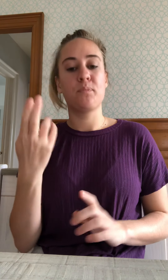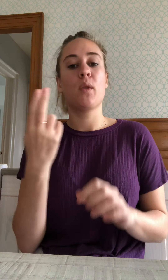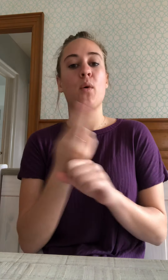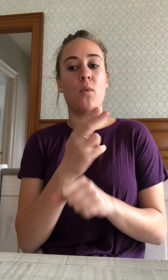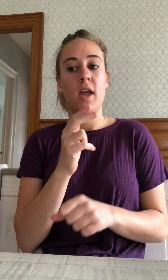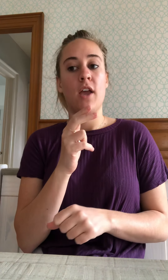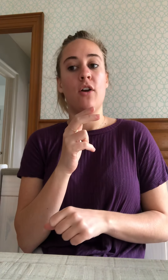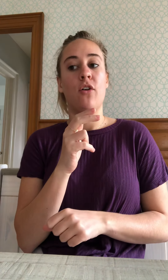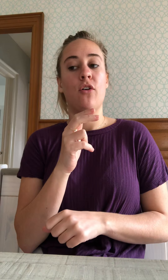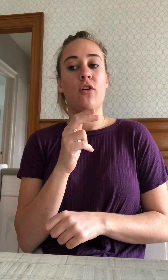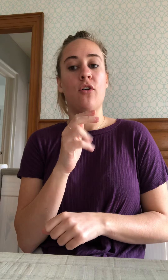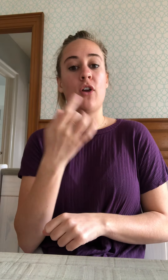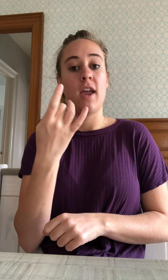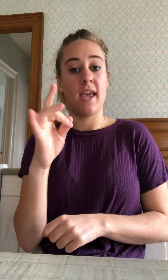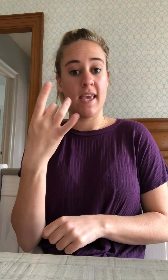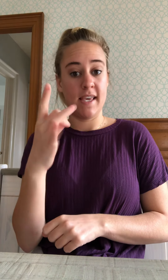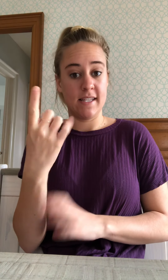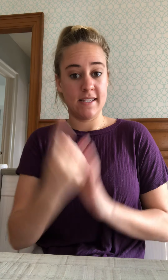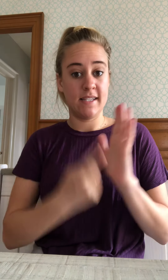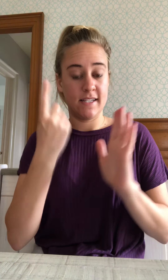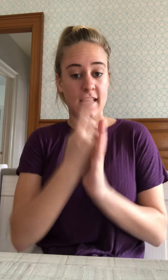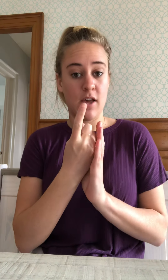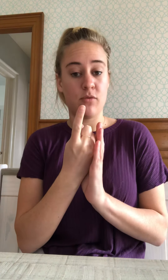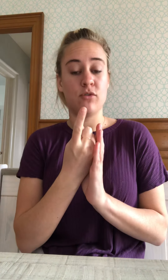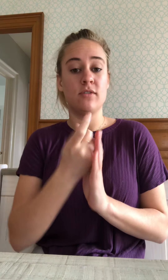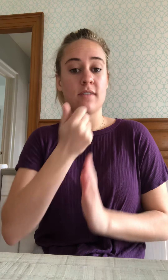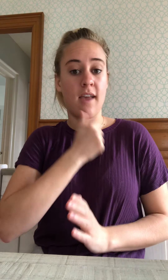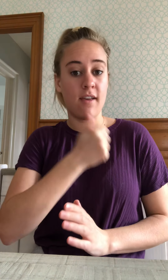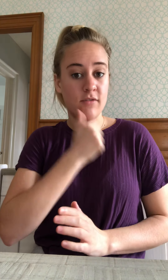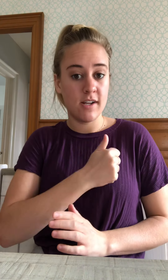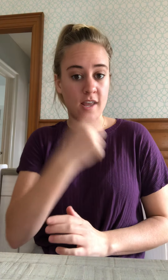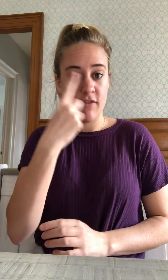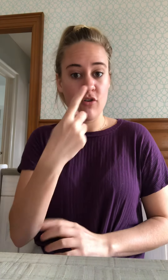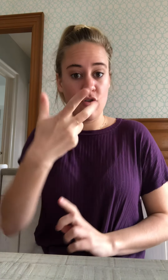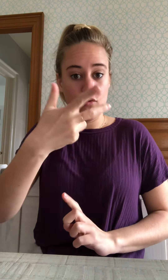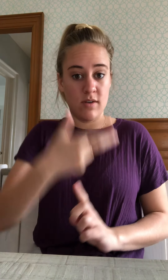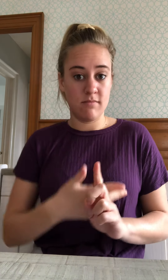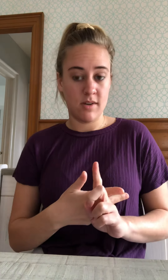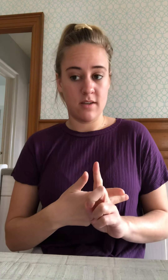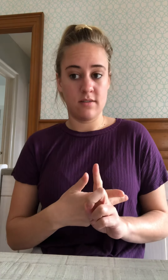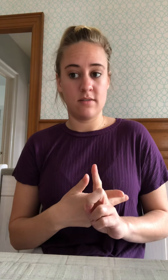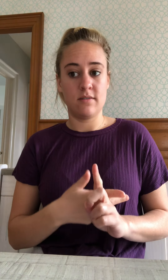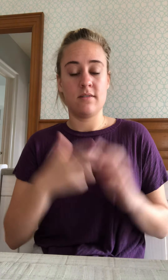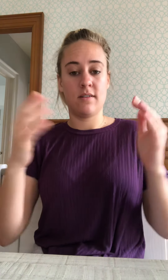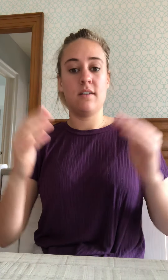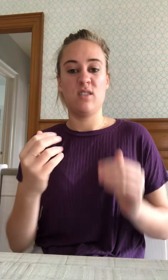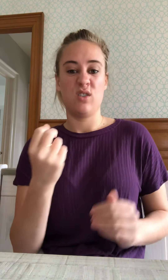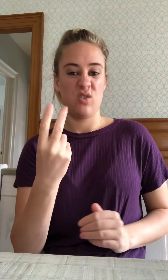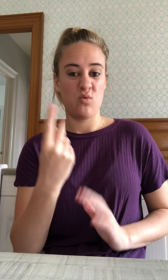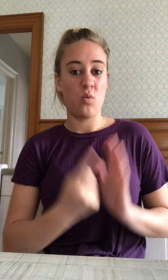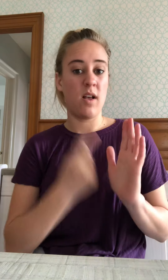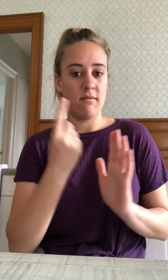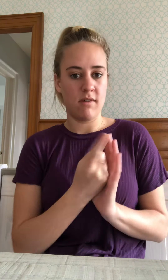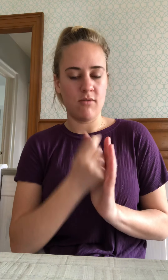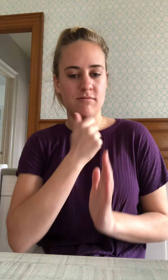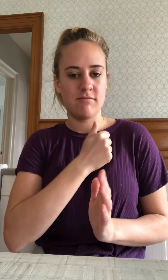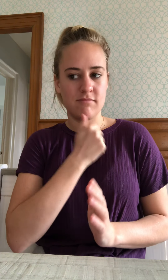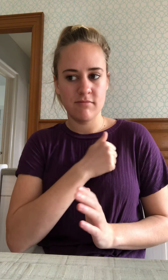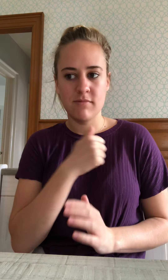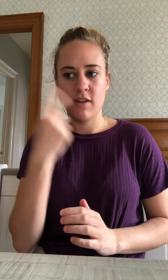complied 18 hours a day for 3 months. Then, for example, 12 hours a day, 3 months, 8 hours a day, maybe